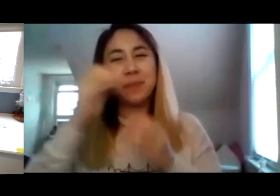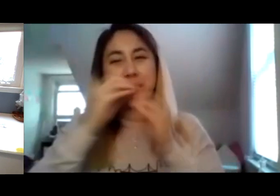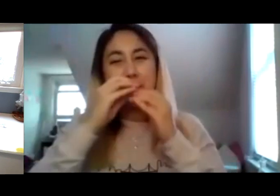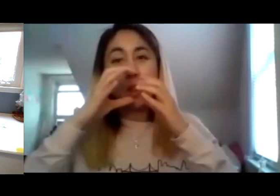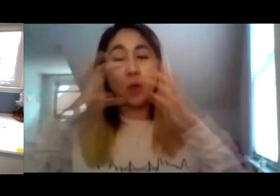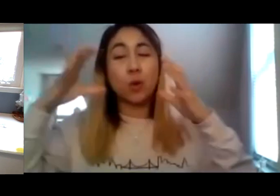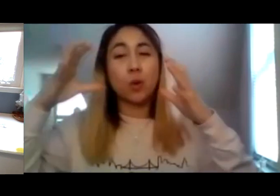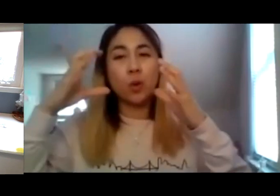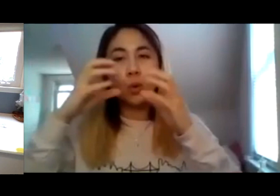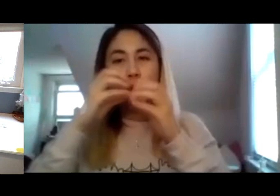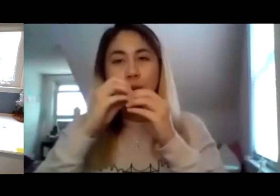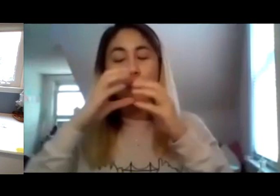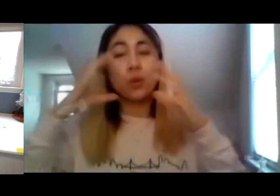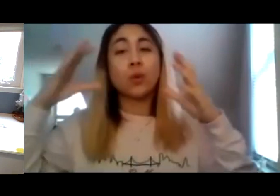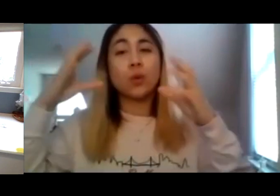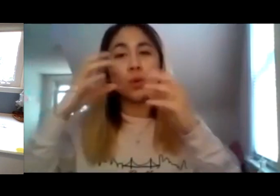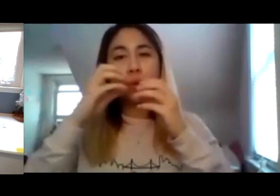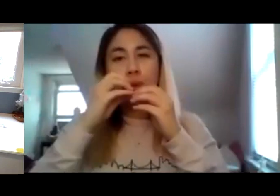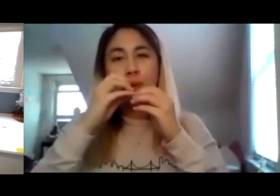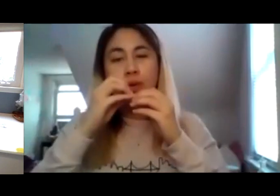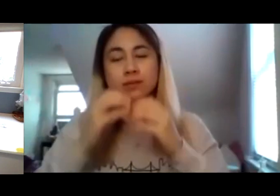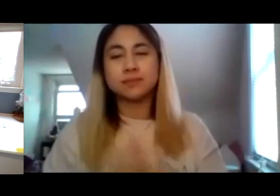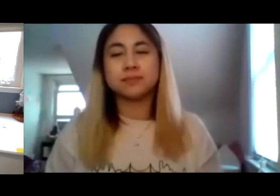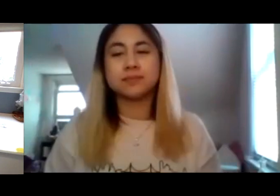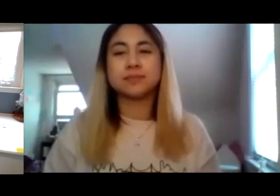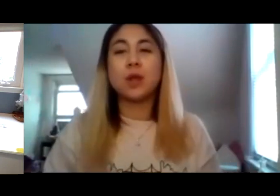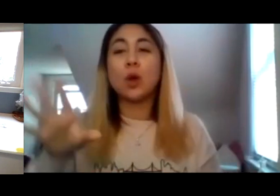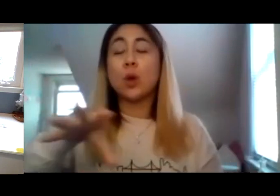Breathe in so that balloon gets bigger,